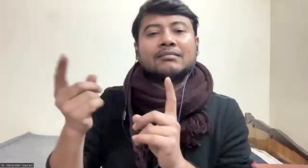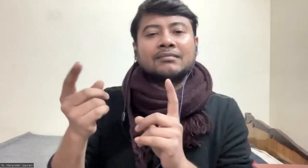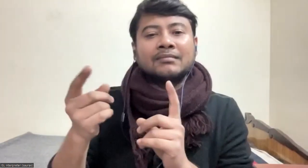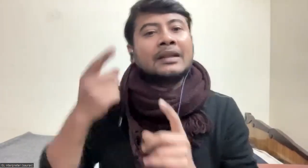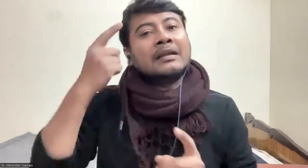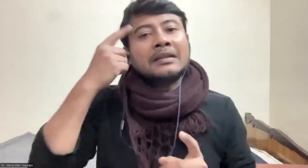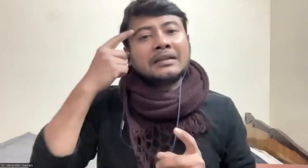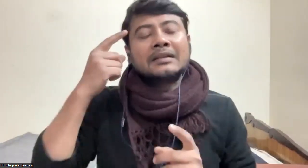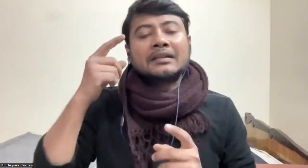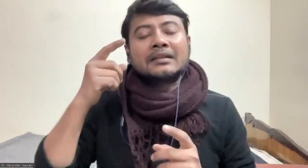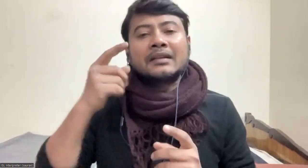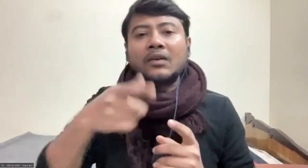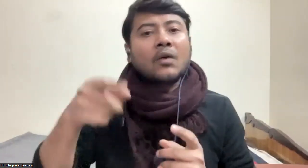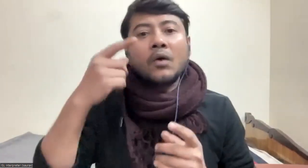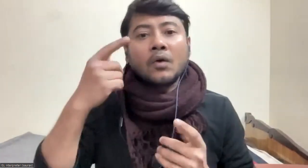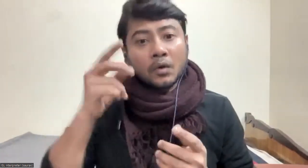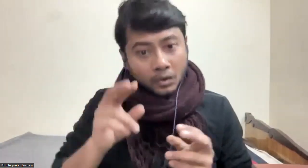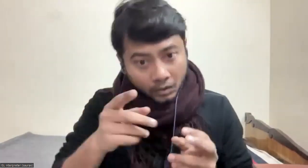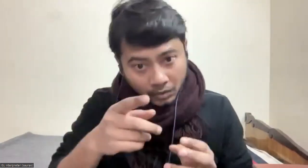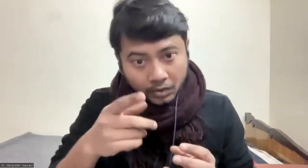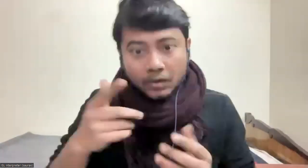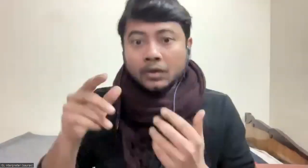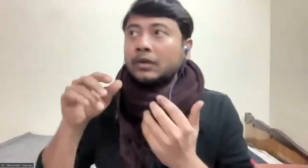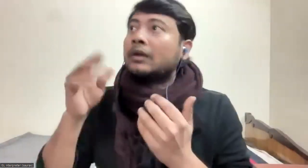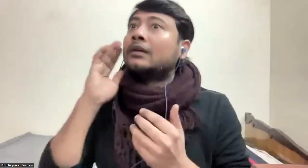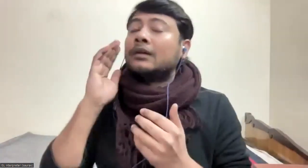will, make my sins zero.